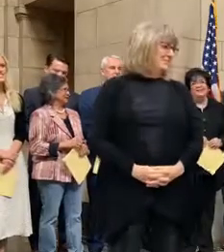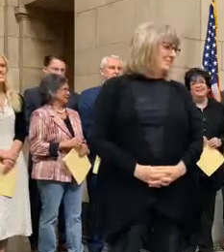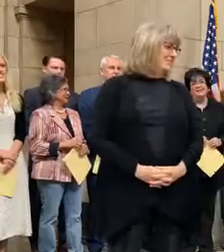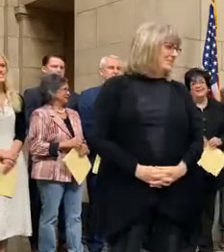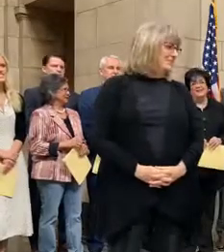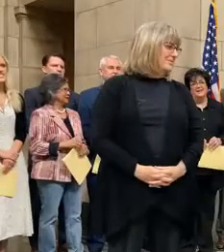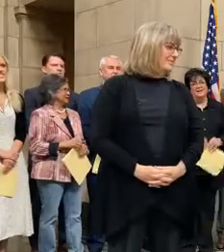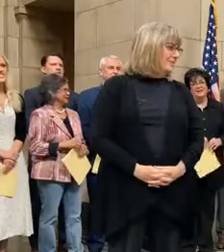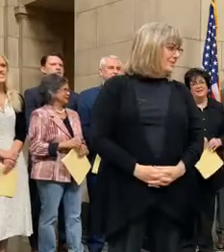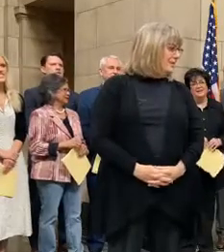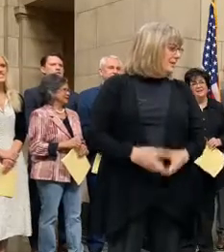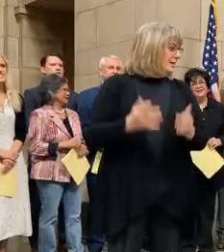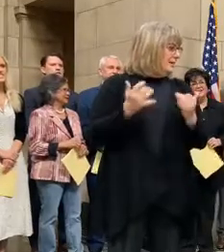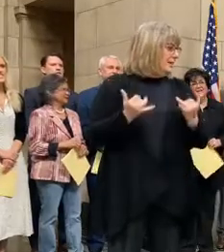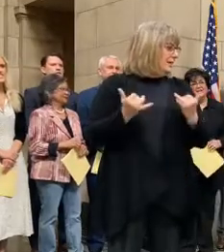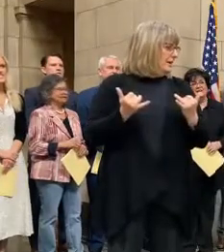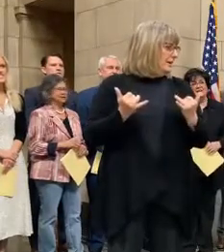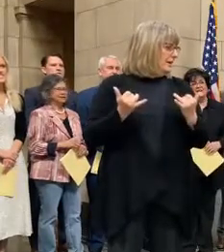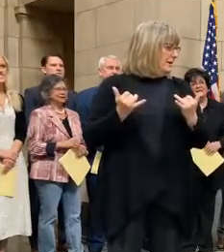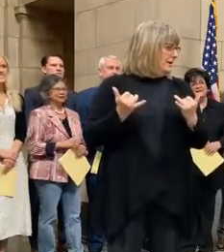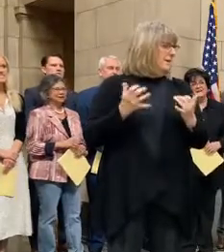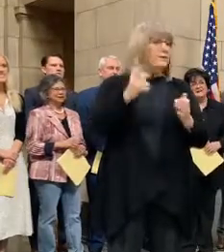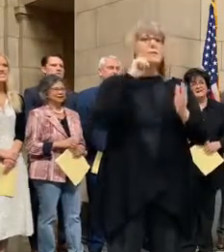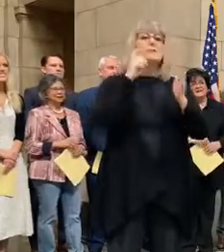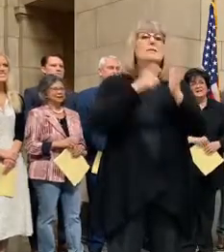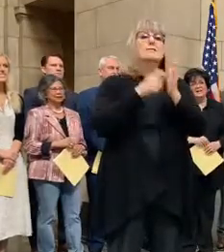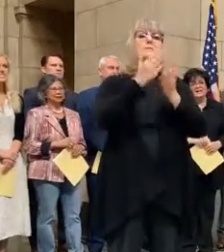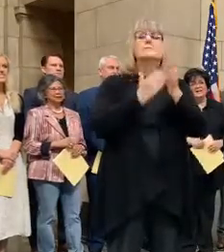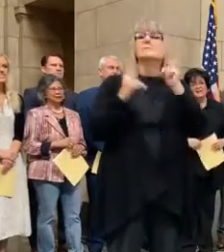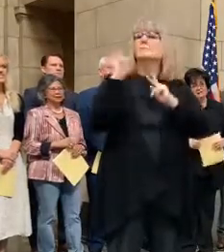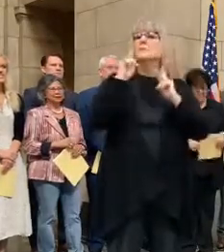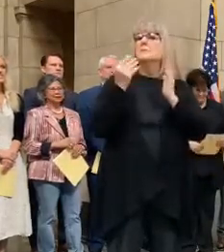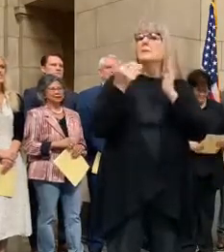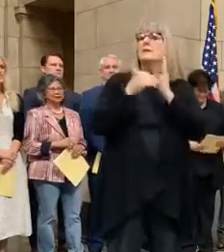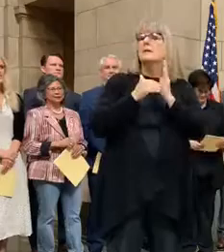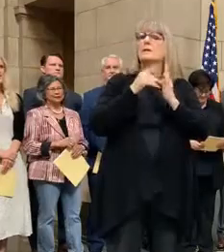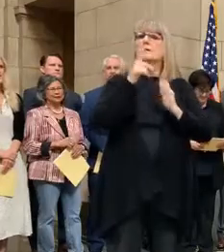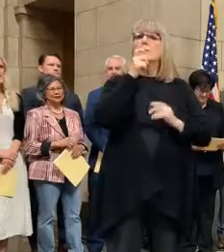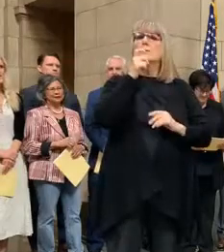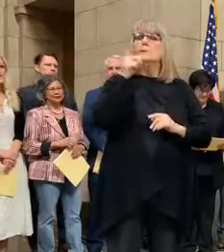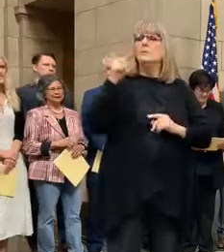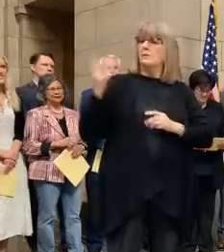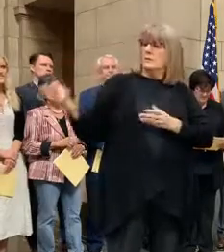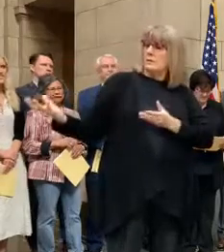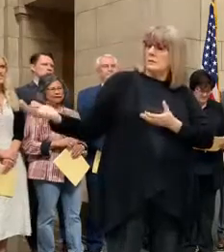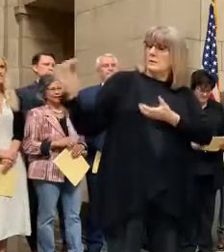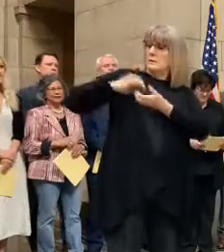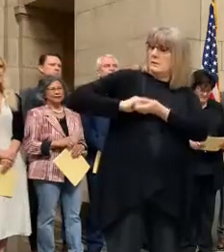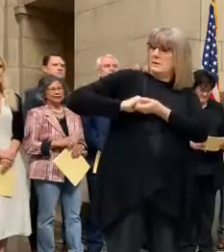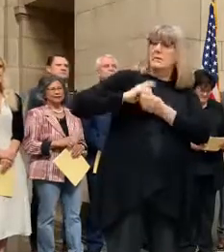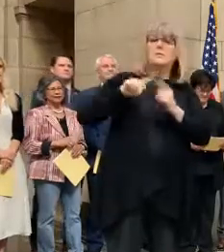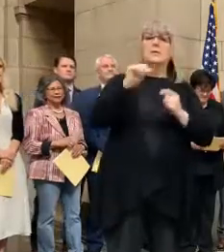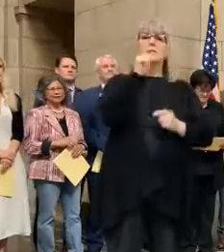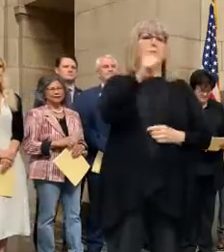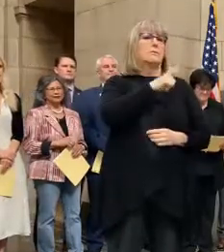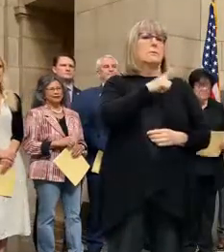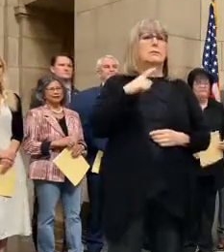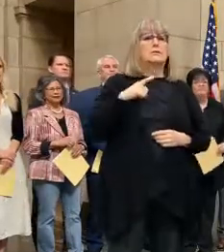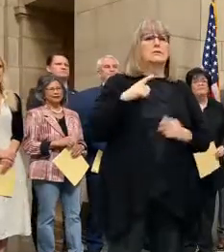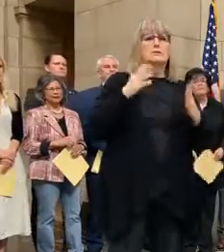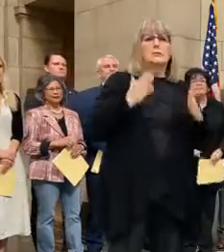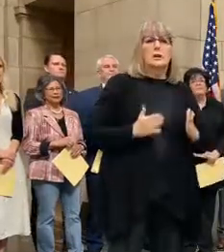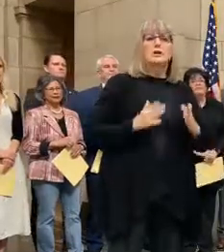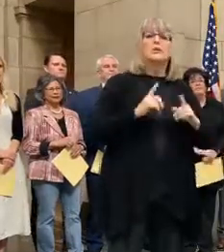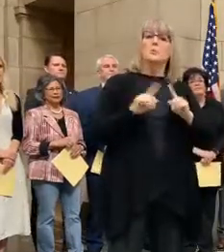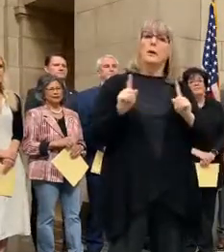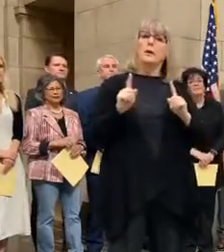All right, next, I'd like to recognize some of the folks again that were part of the team that were not in the legislature, but certainly made